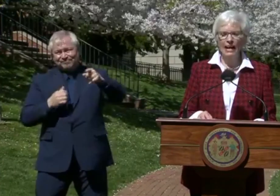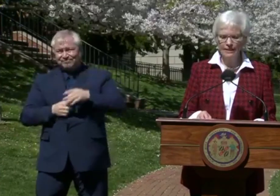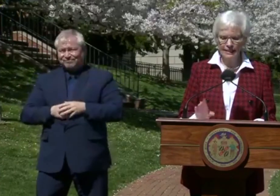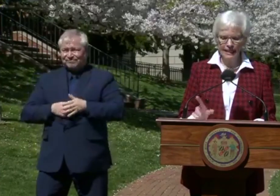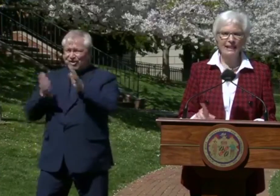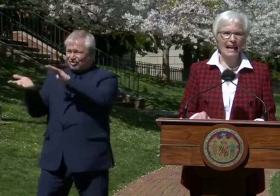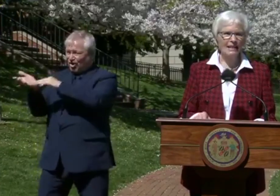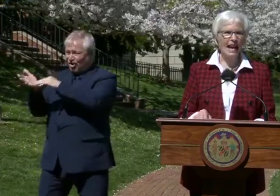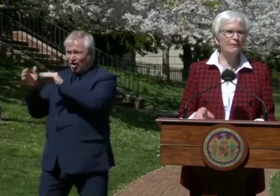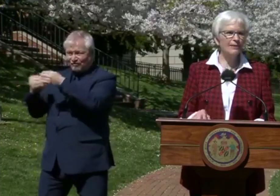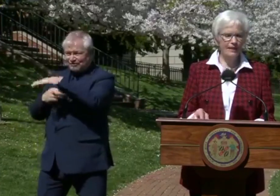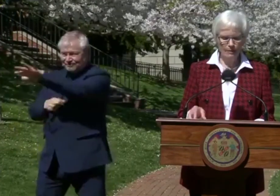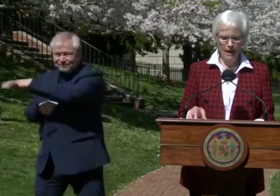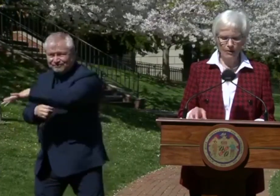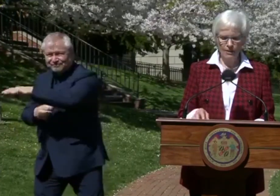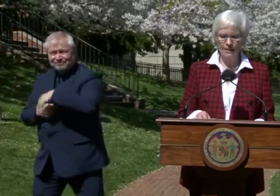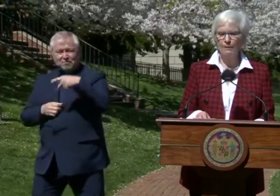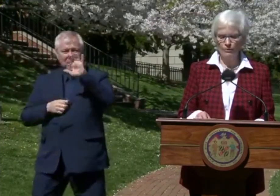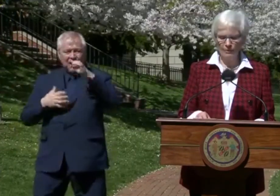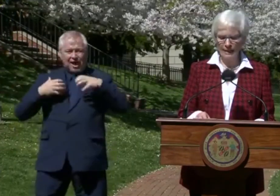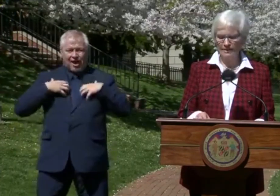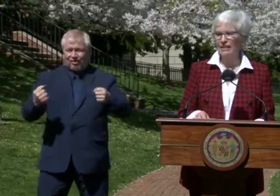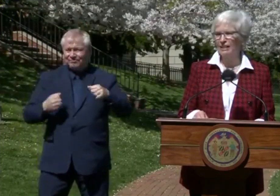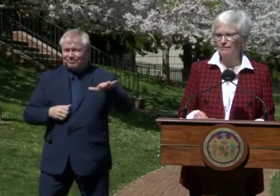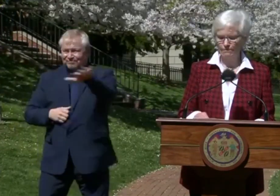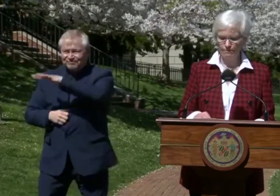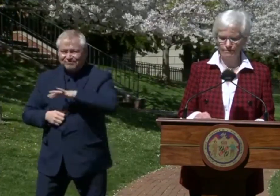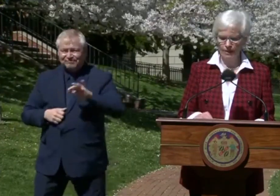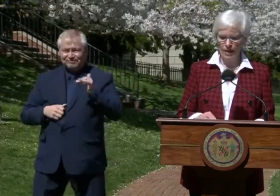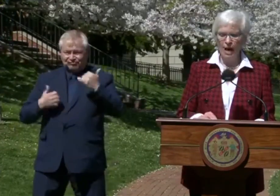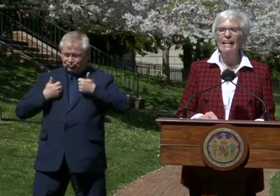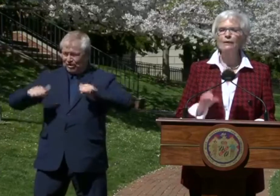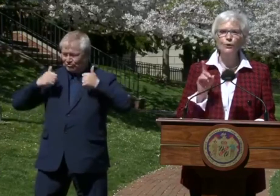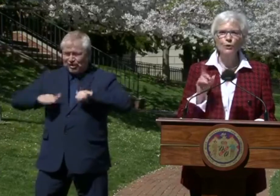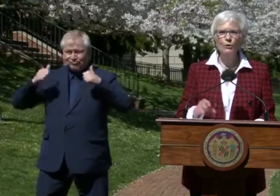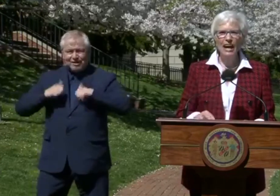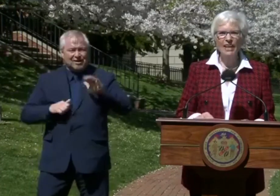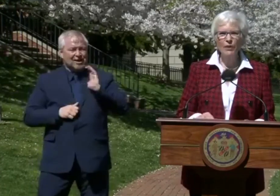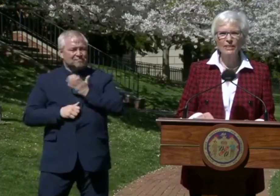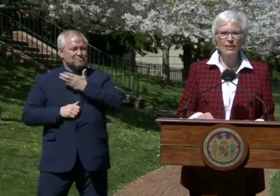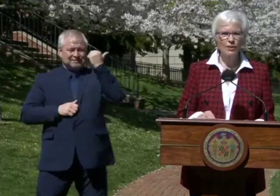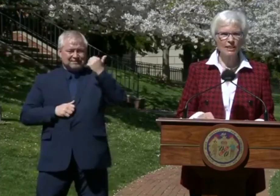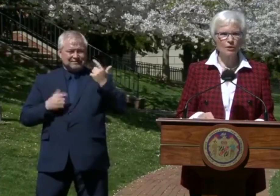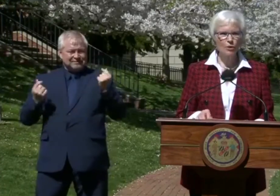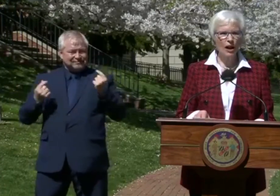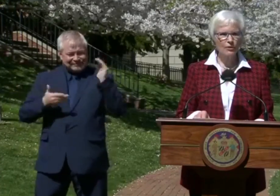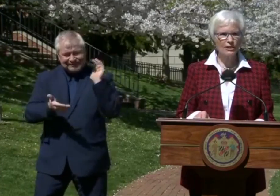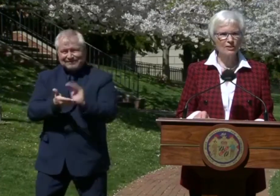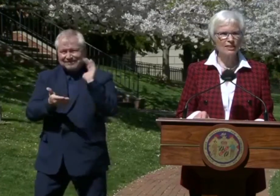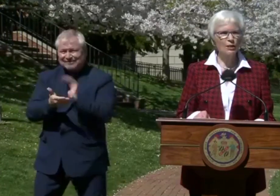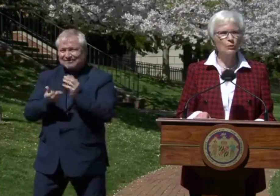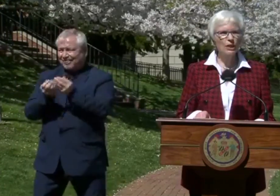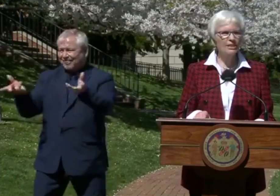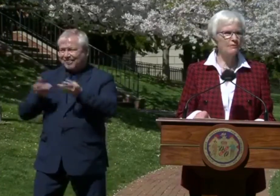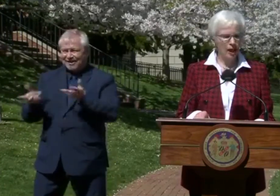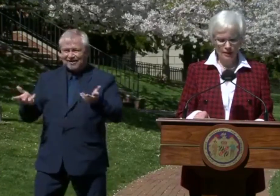doing everything they can, everything in their power to keep people from getting sick. If you have healthcare skills or other skills